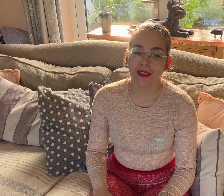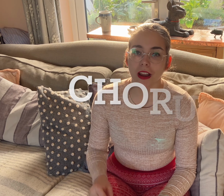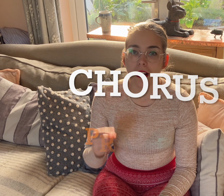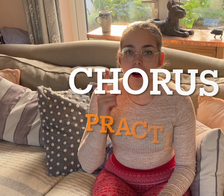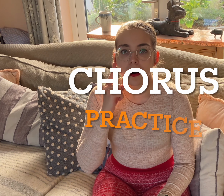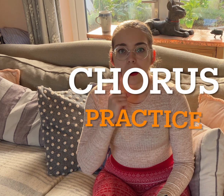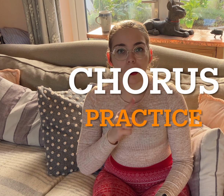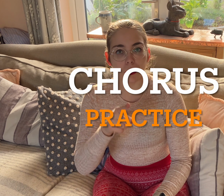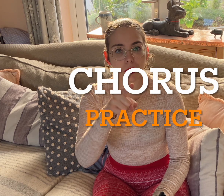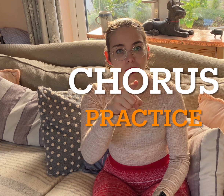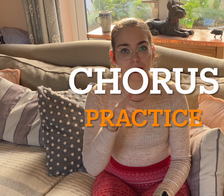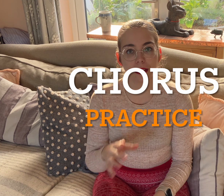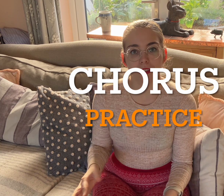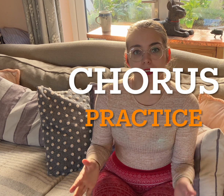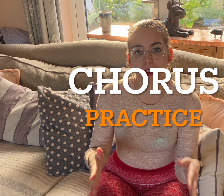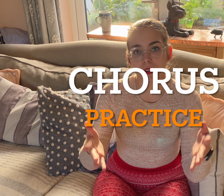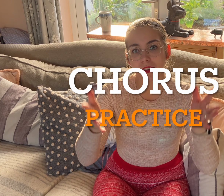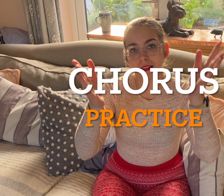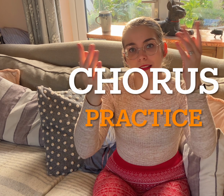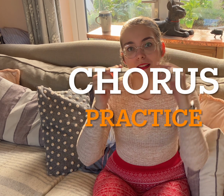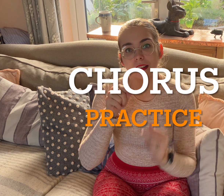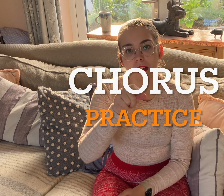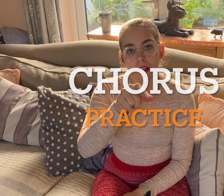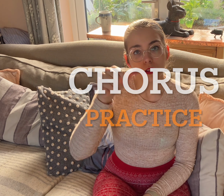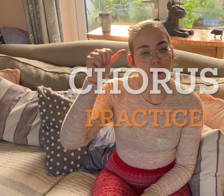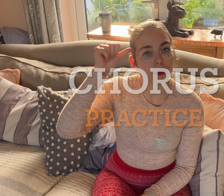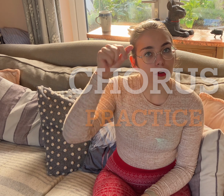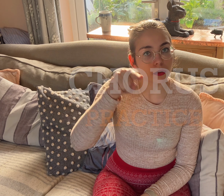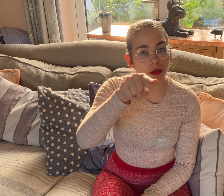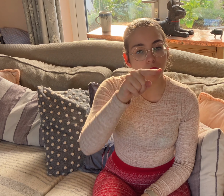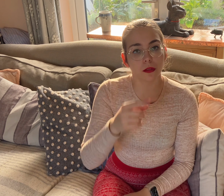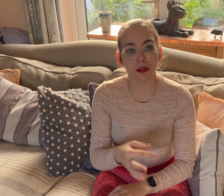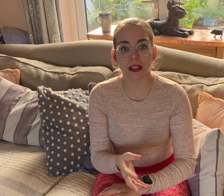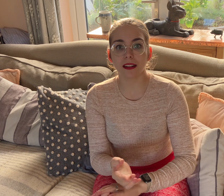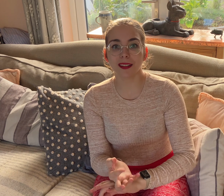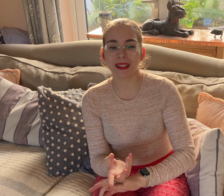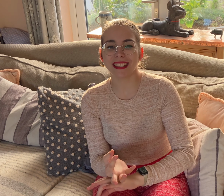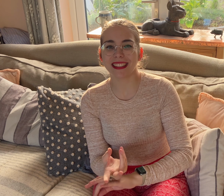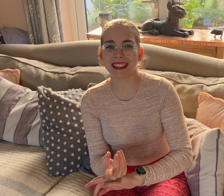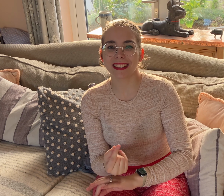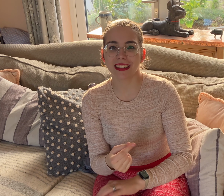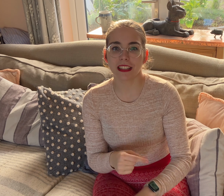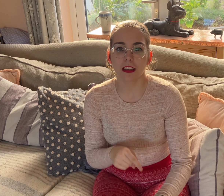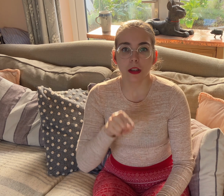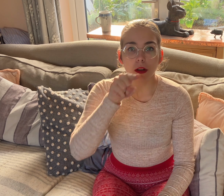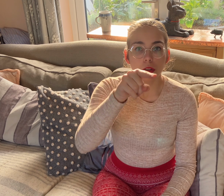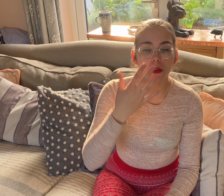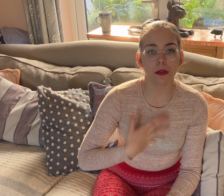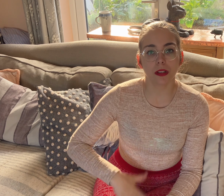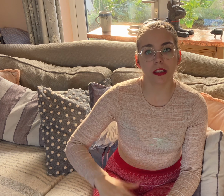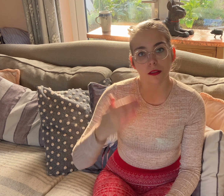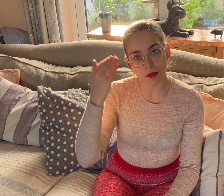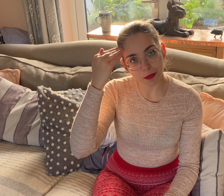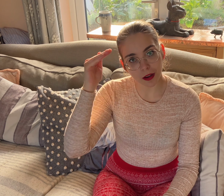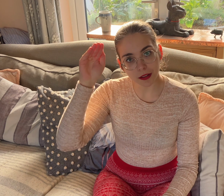Oh girl, you're shining, you know you're a diamond, you need reminding,